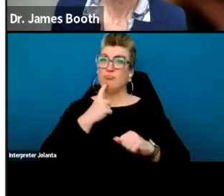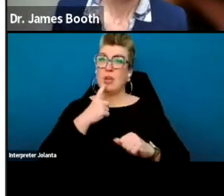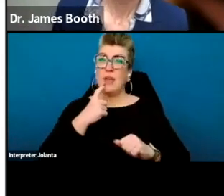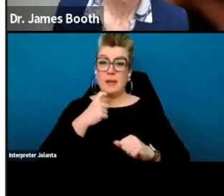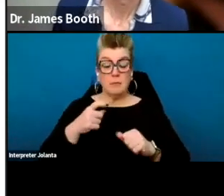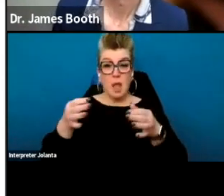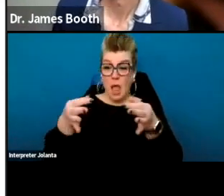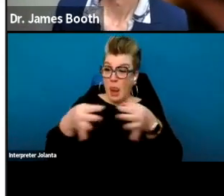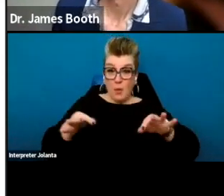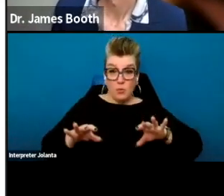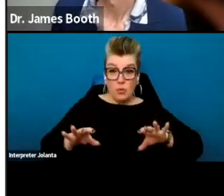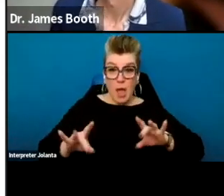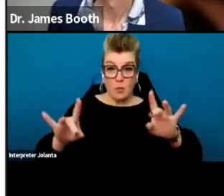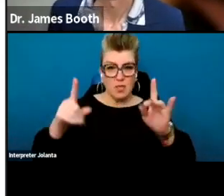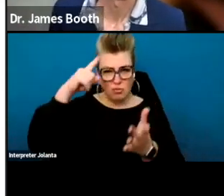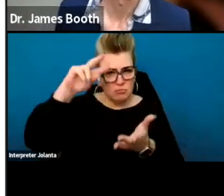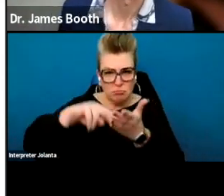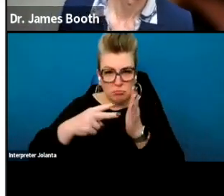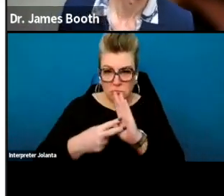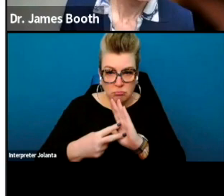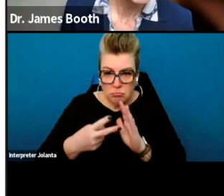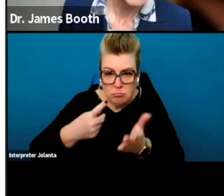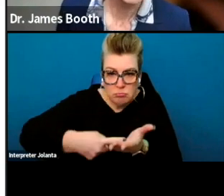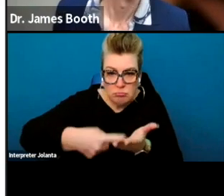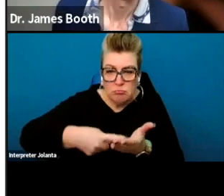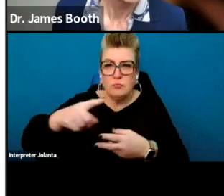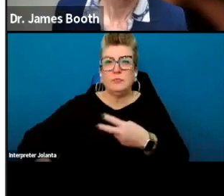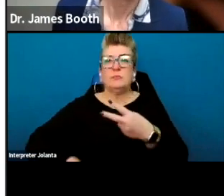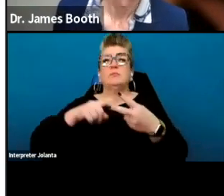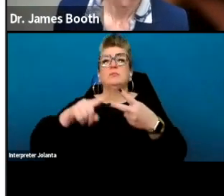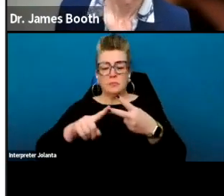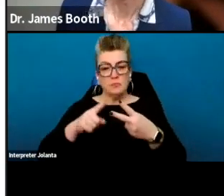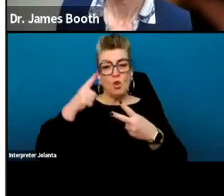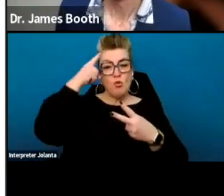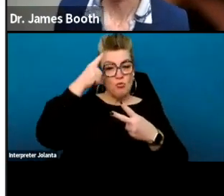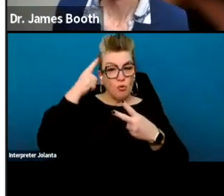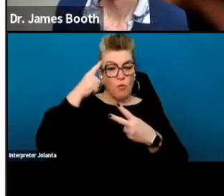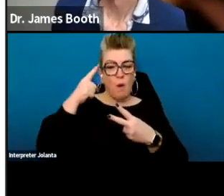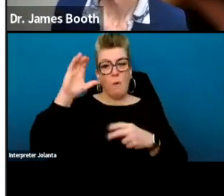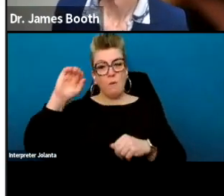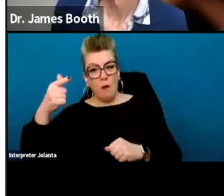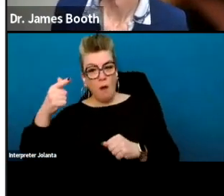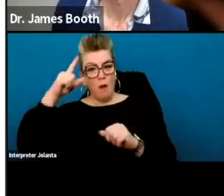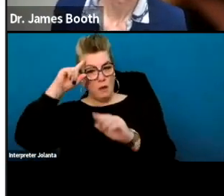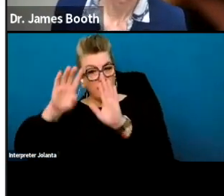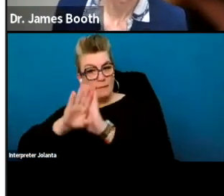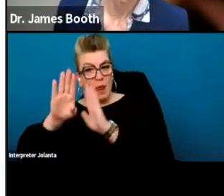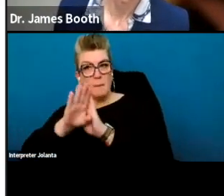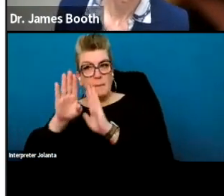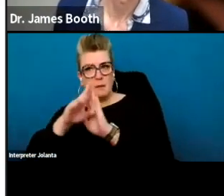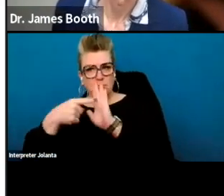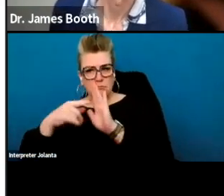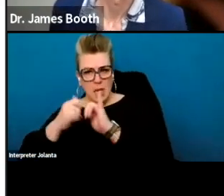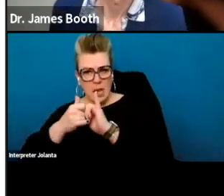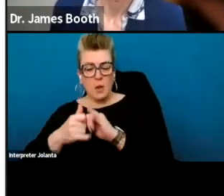language acquisition, and then move to consider neurocognitive models of development. And then the bulk of the presentation